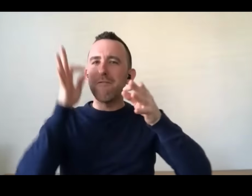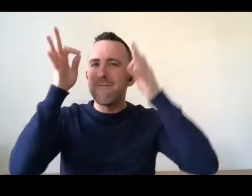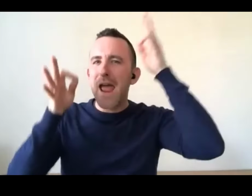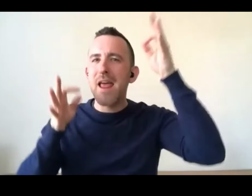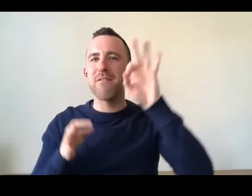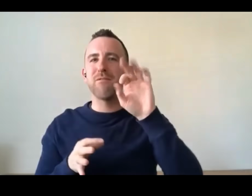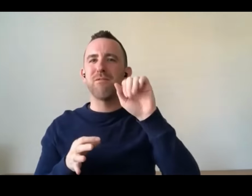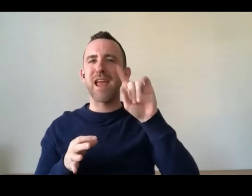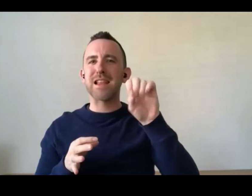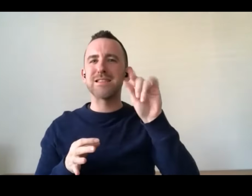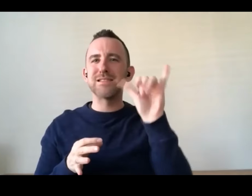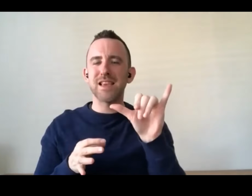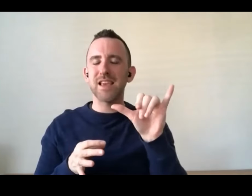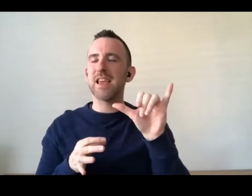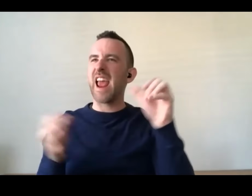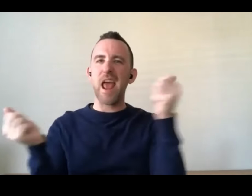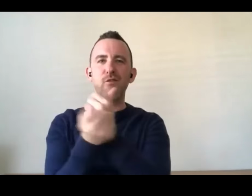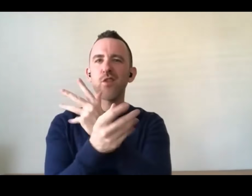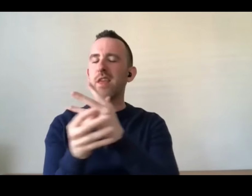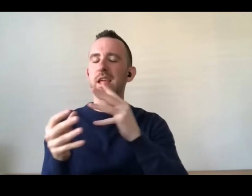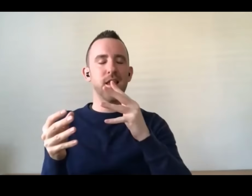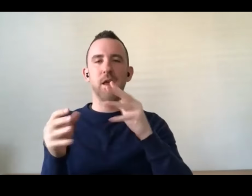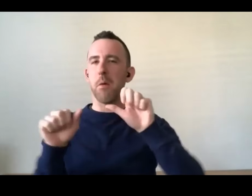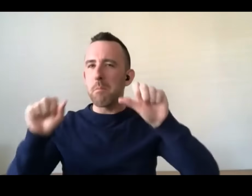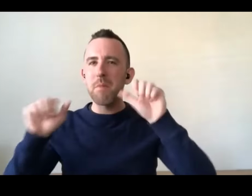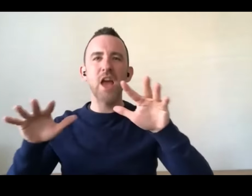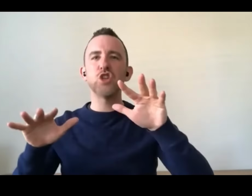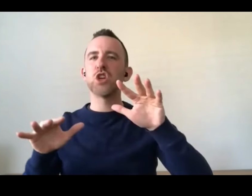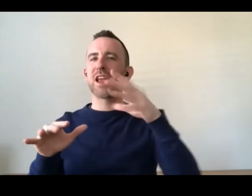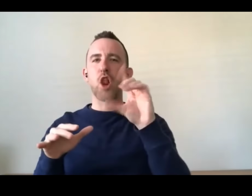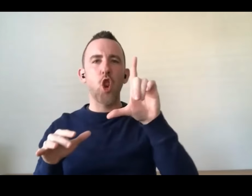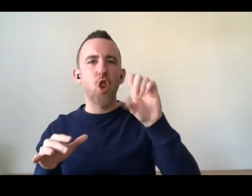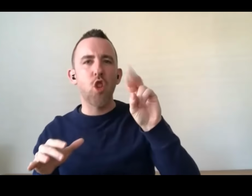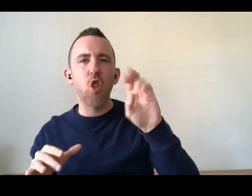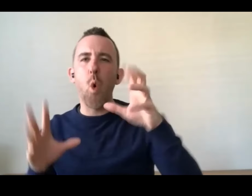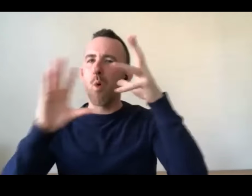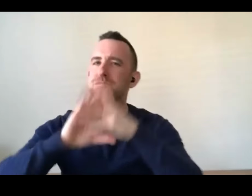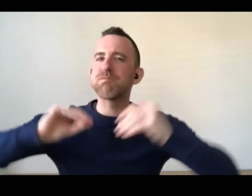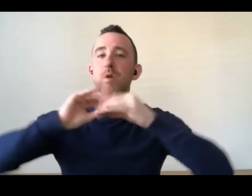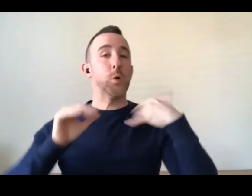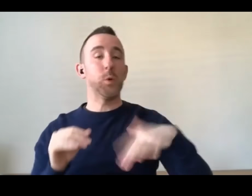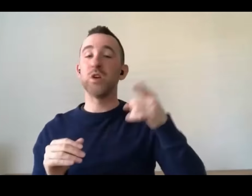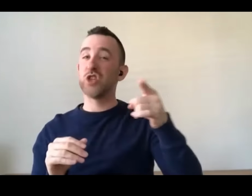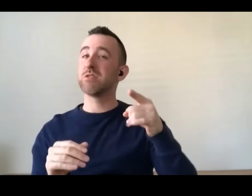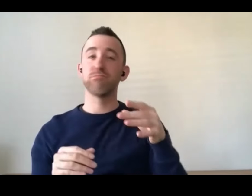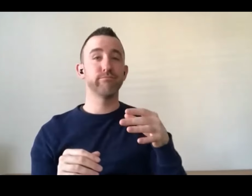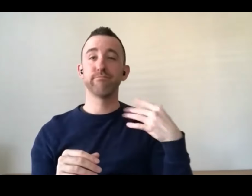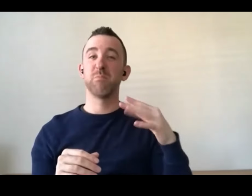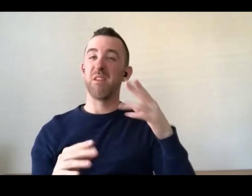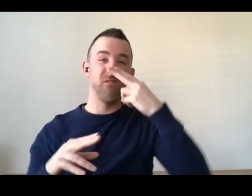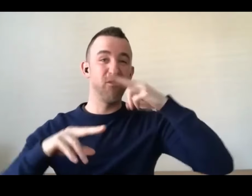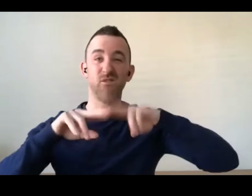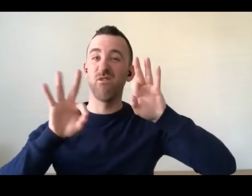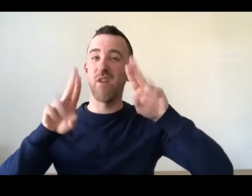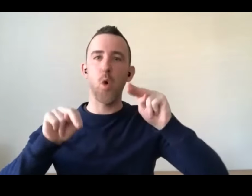things magic and lore based in this world, and she's going to be a riot. We're going to have a lot of fun, and we can't